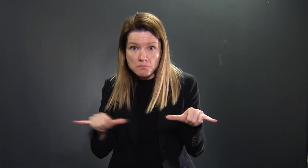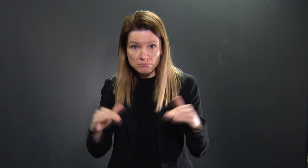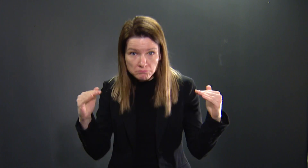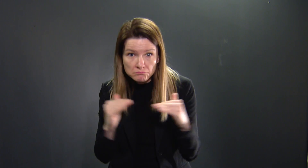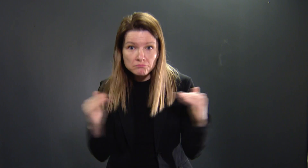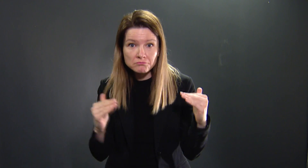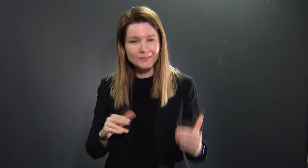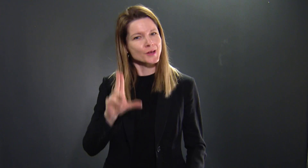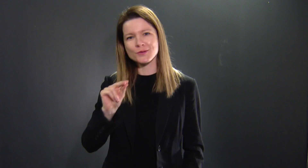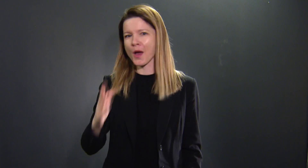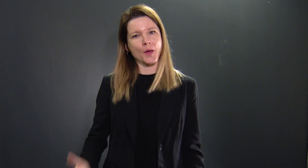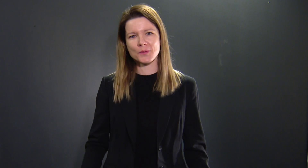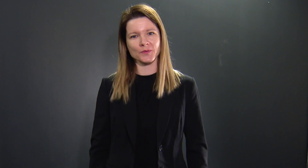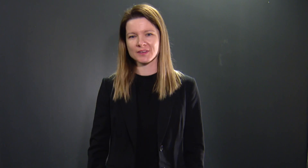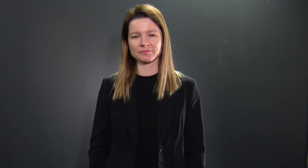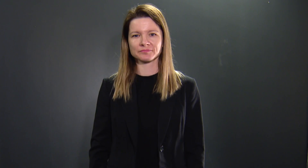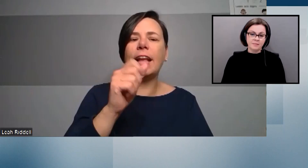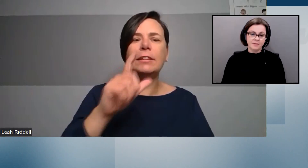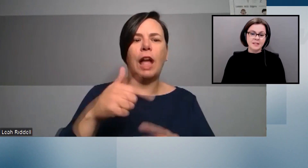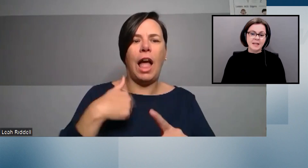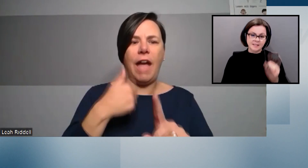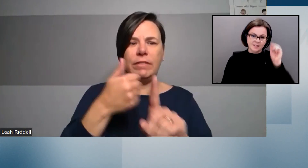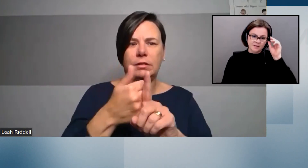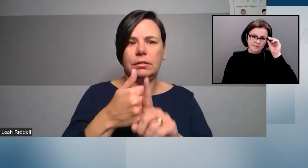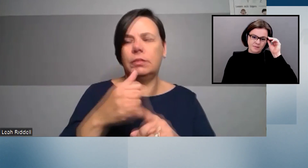deaf audience.